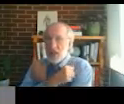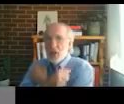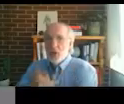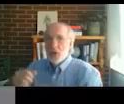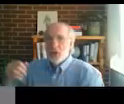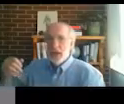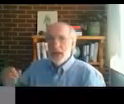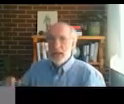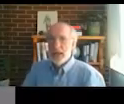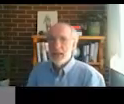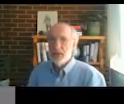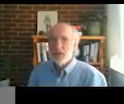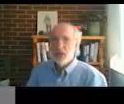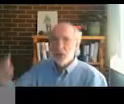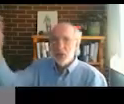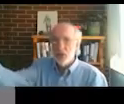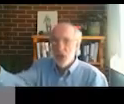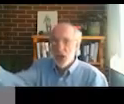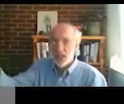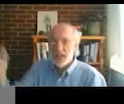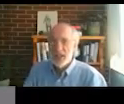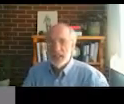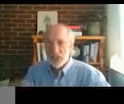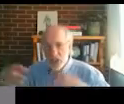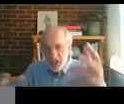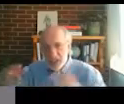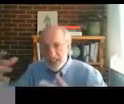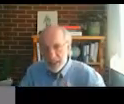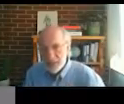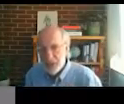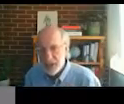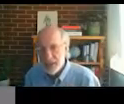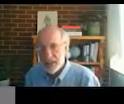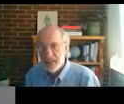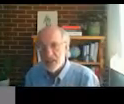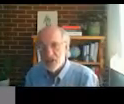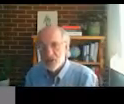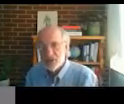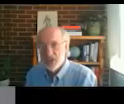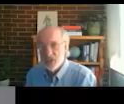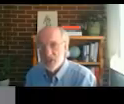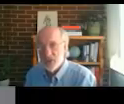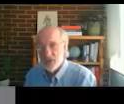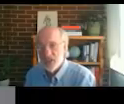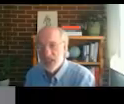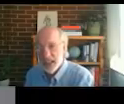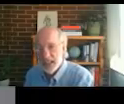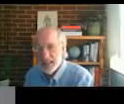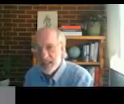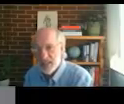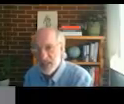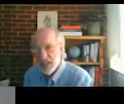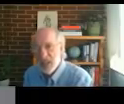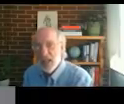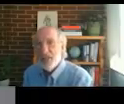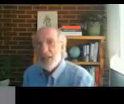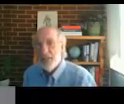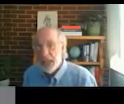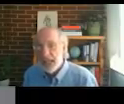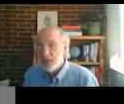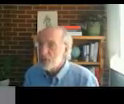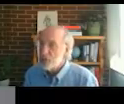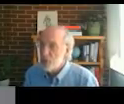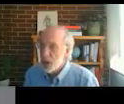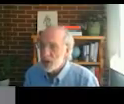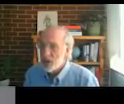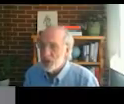hug or dog, and the child is getting fun things as a result of those signs, they